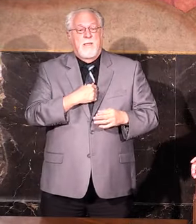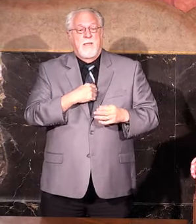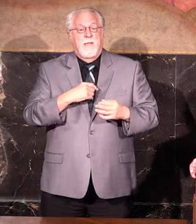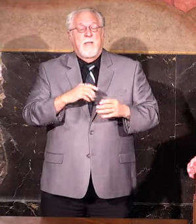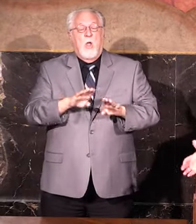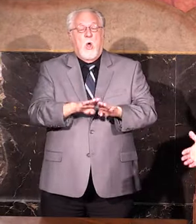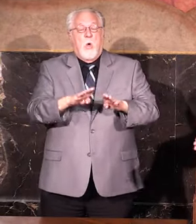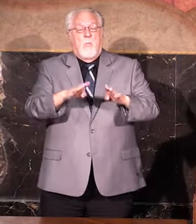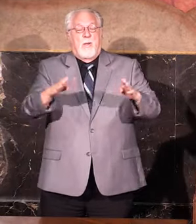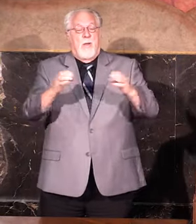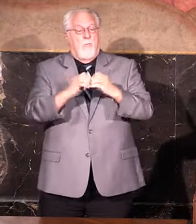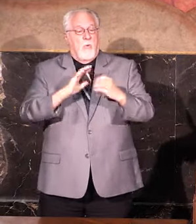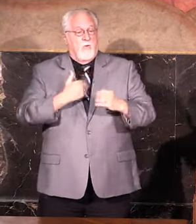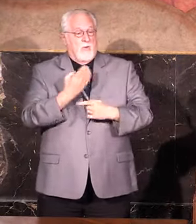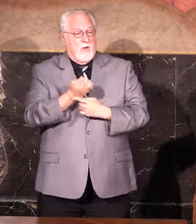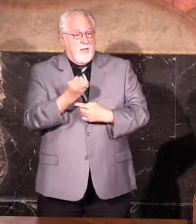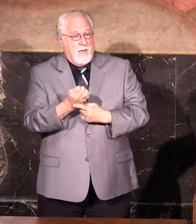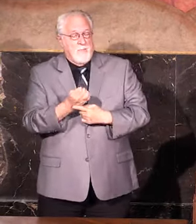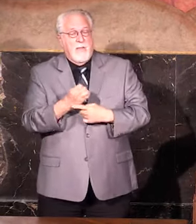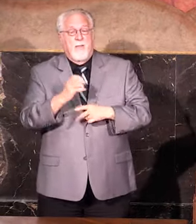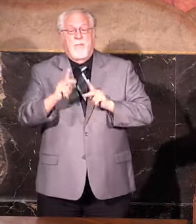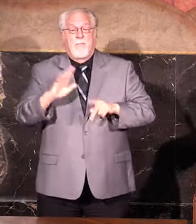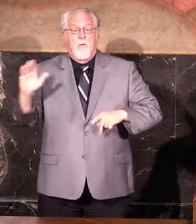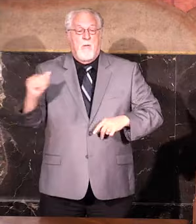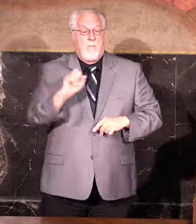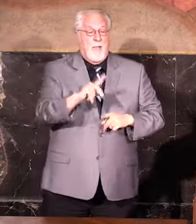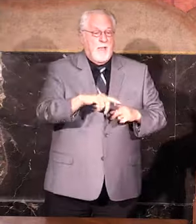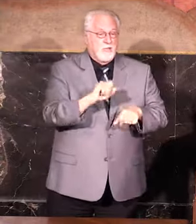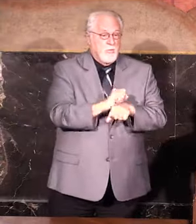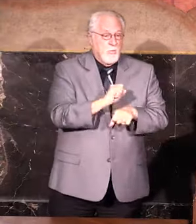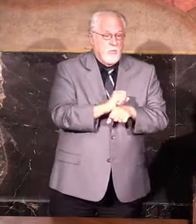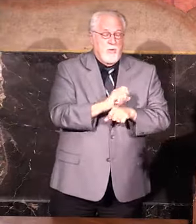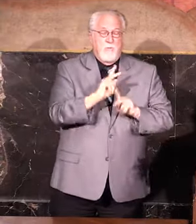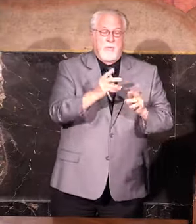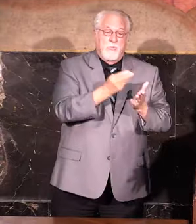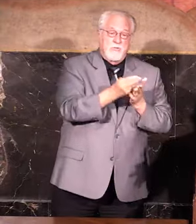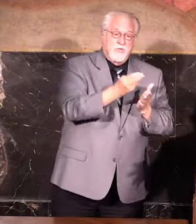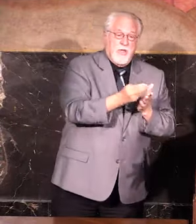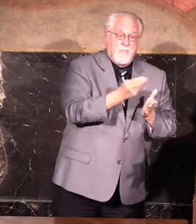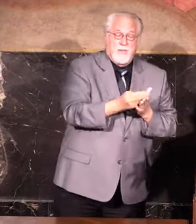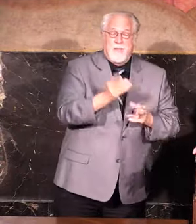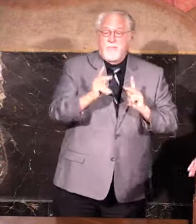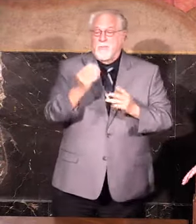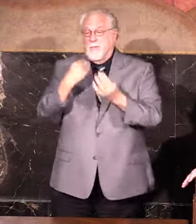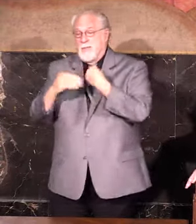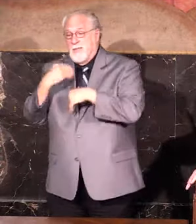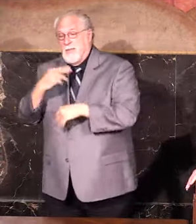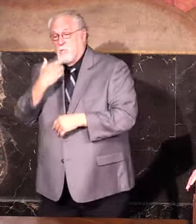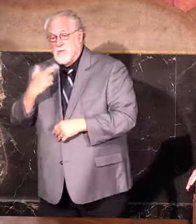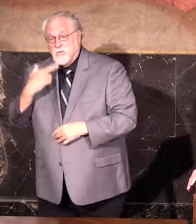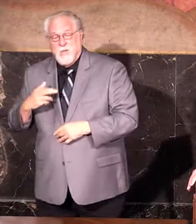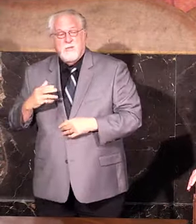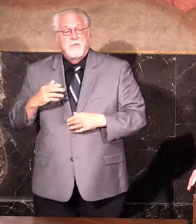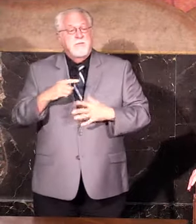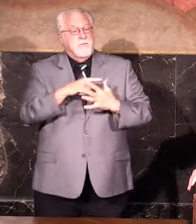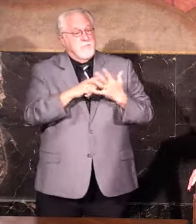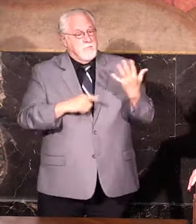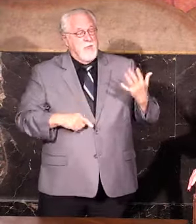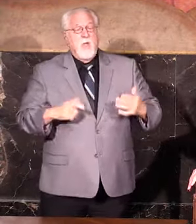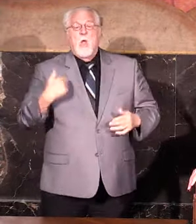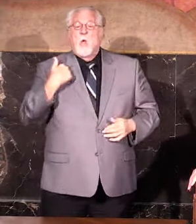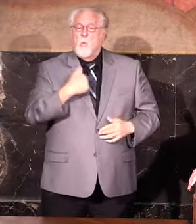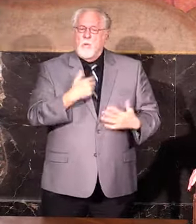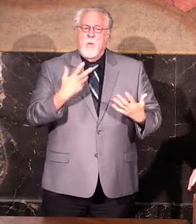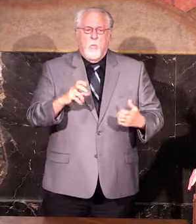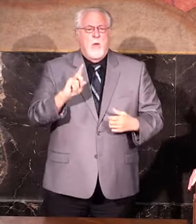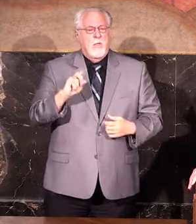our economy, get more people back to work, get more shoppers in our stores, diners in our restaurant, and so forth, because we want to